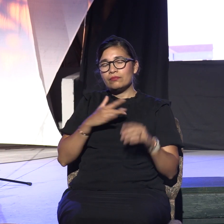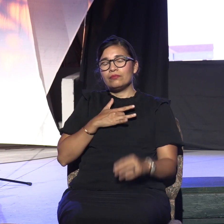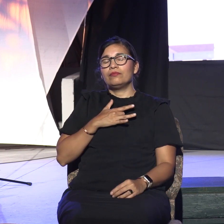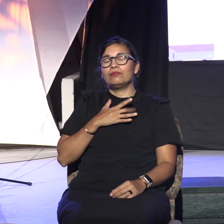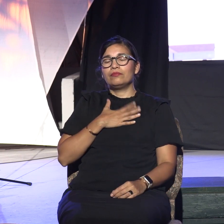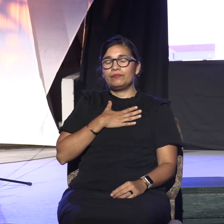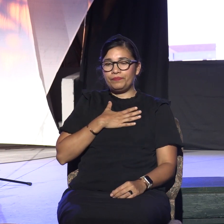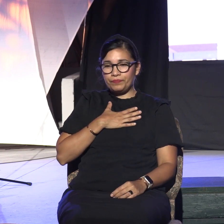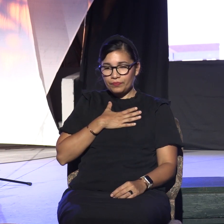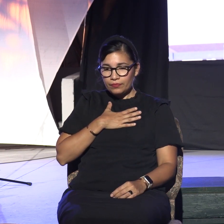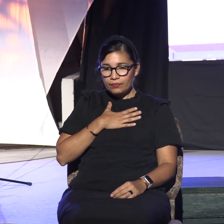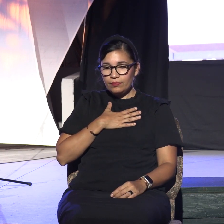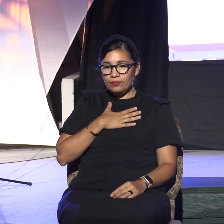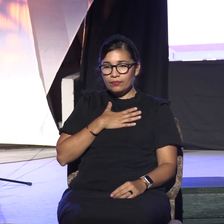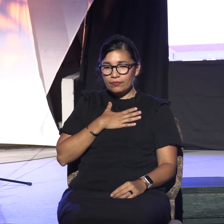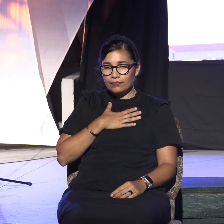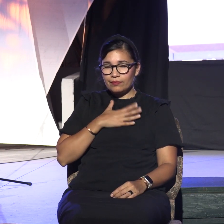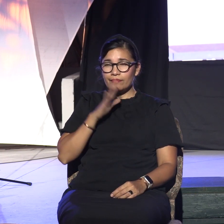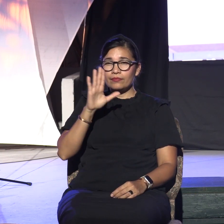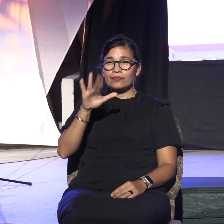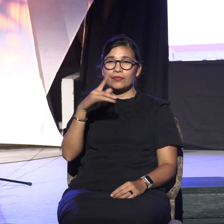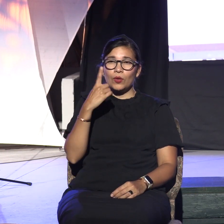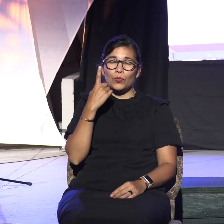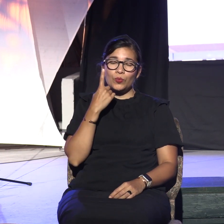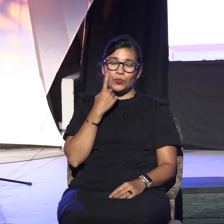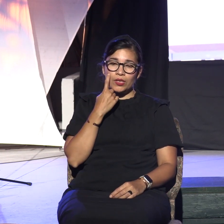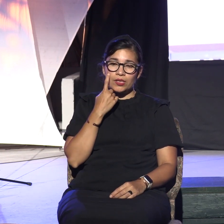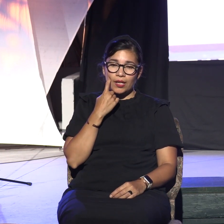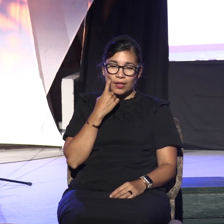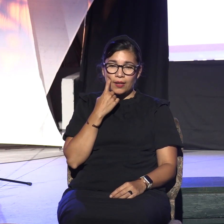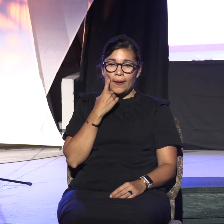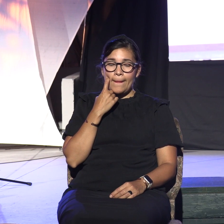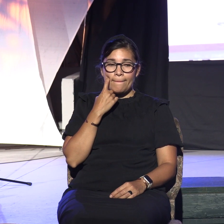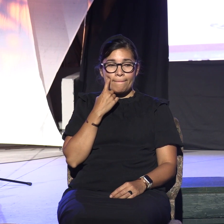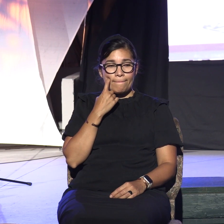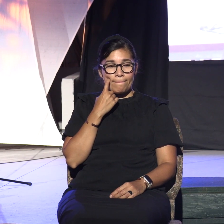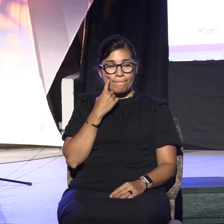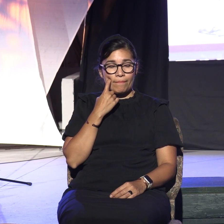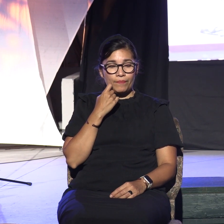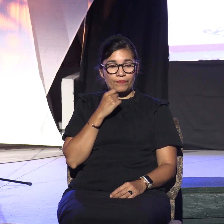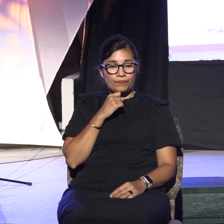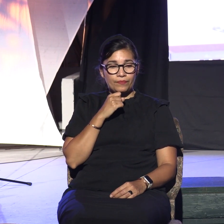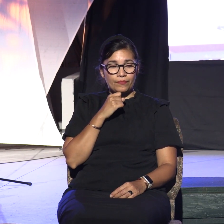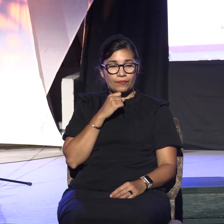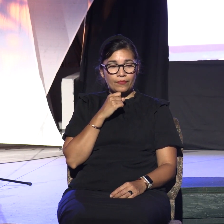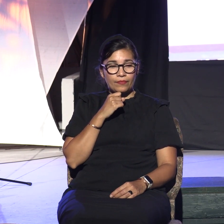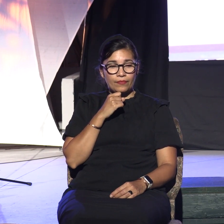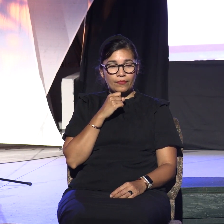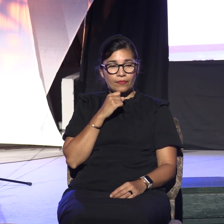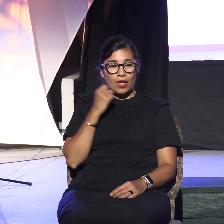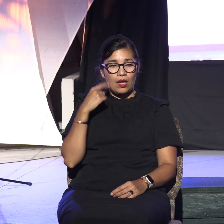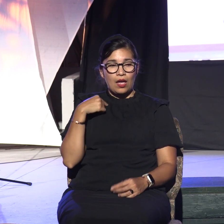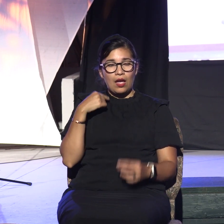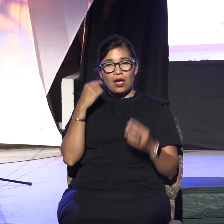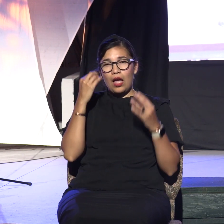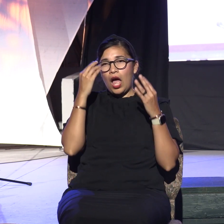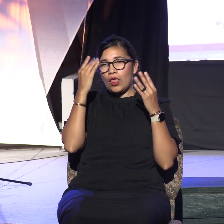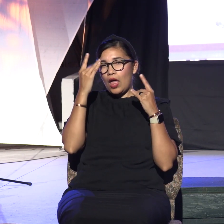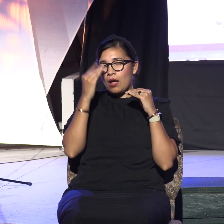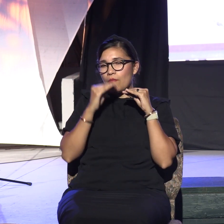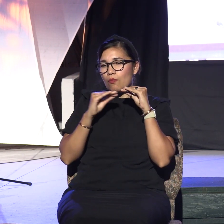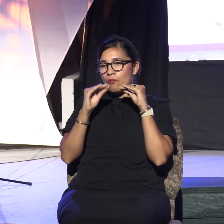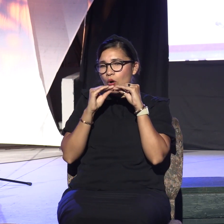thought of their hands at home. The kids told me that as their